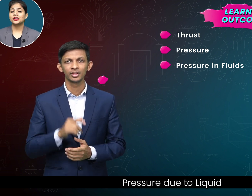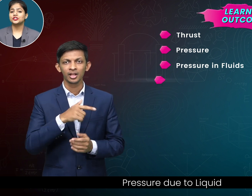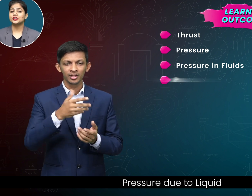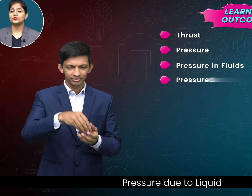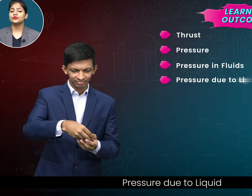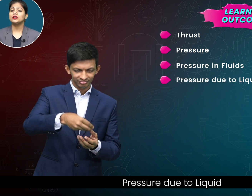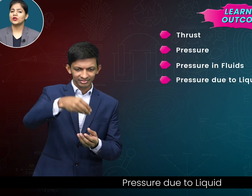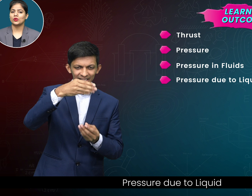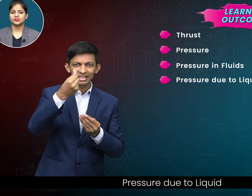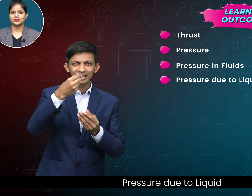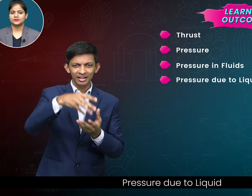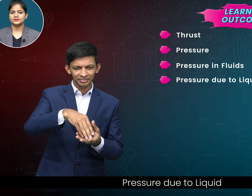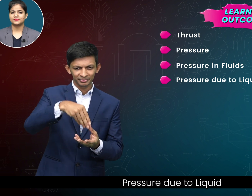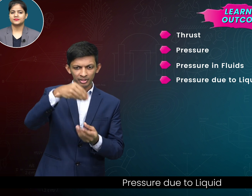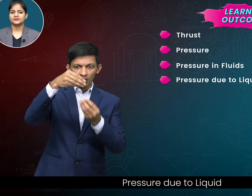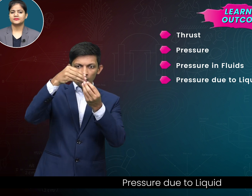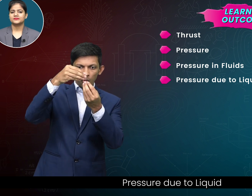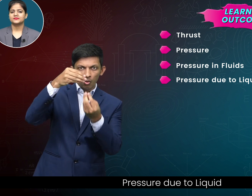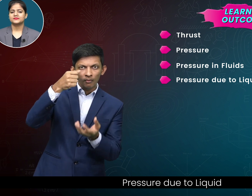pressure due to liquid,